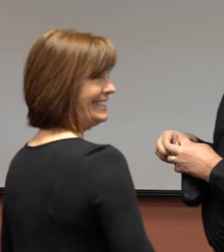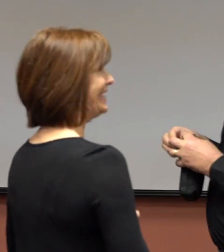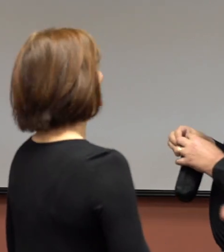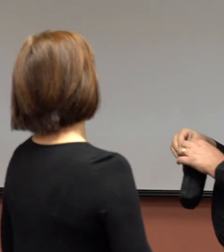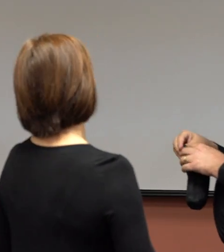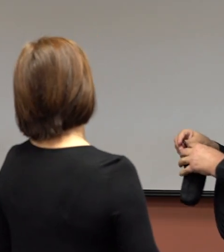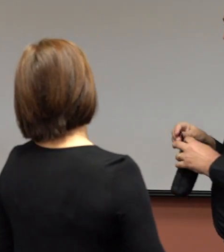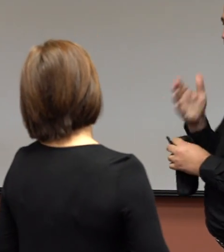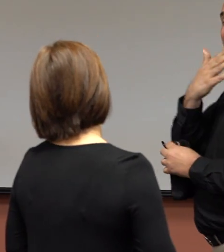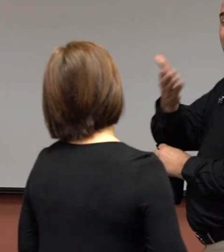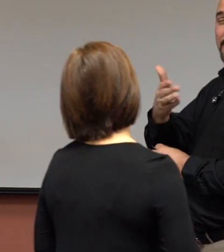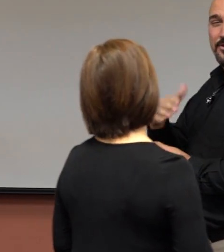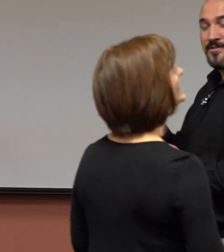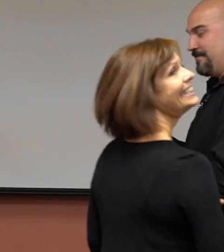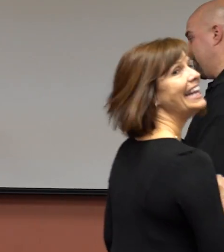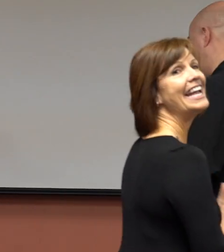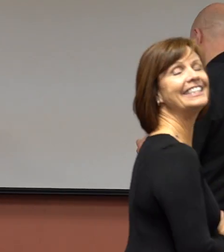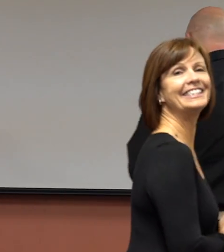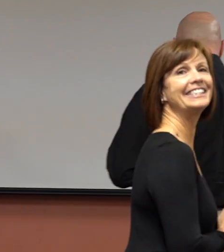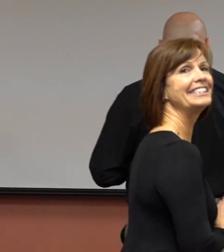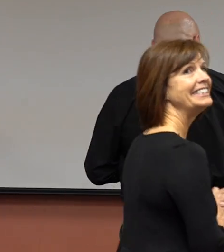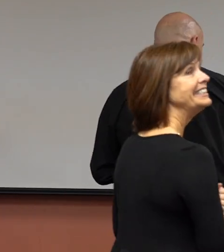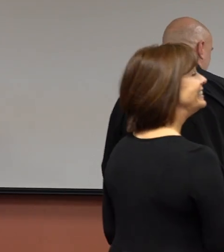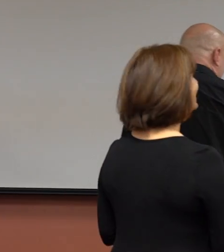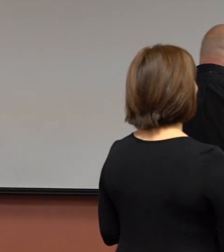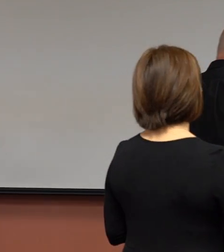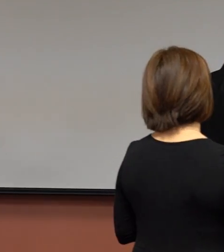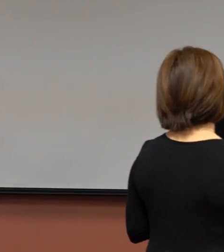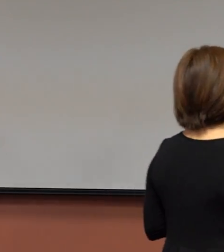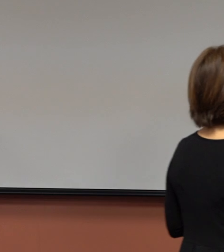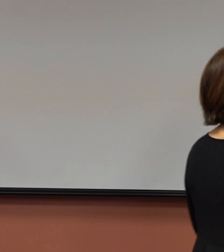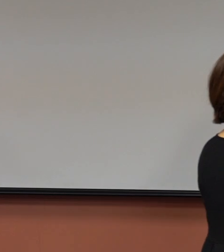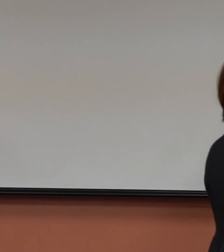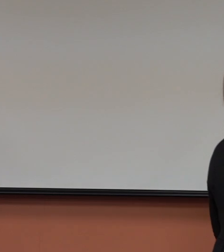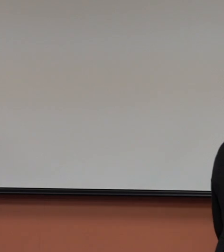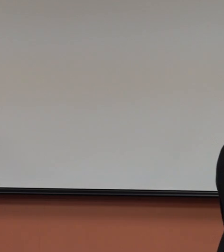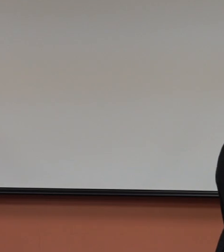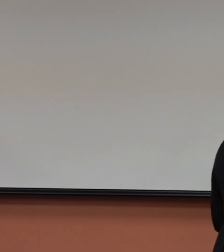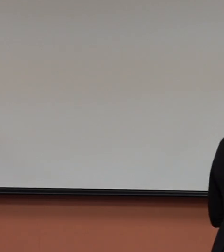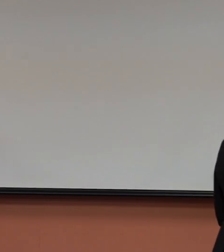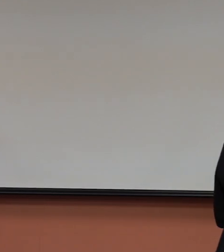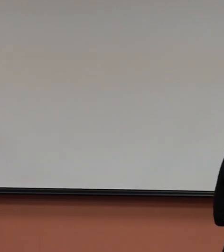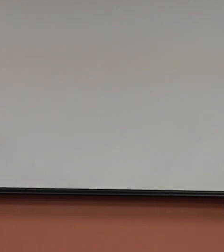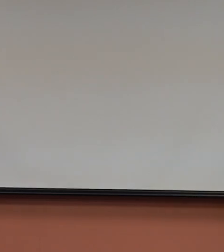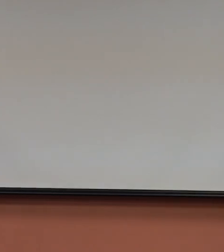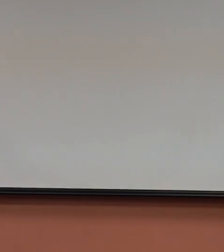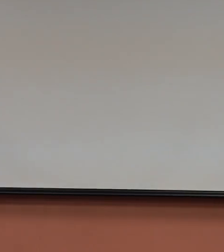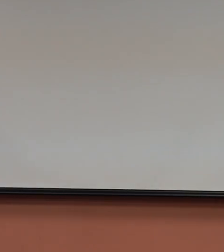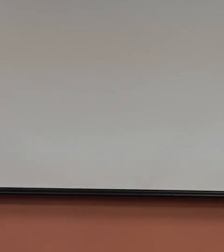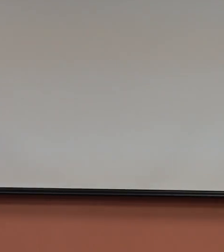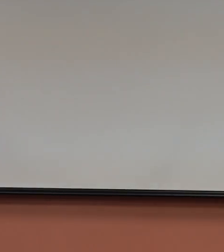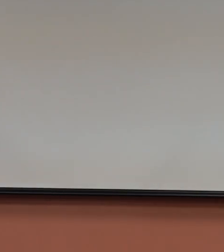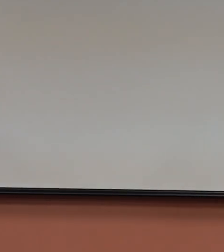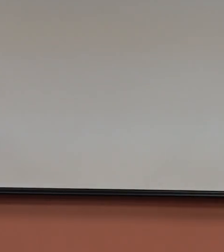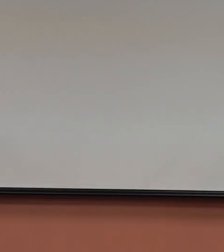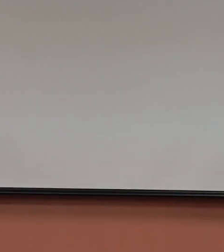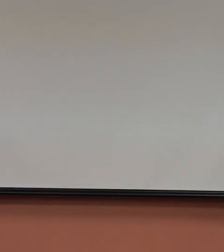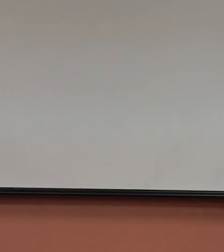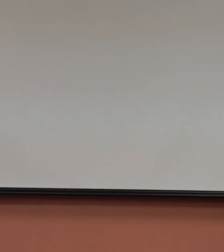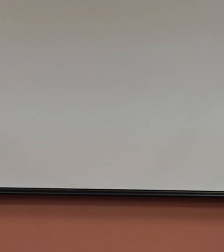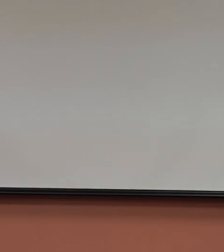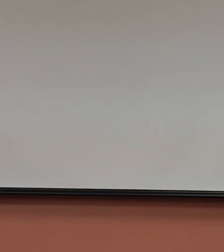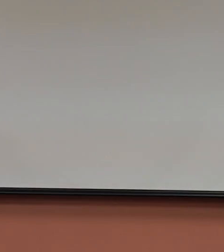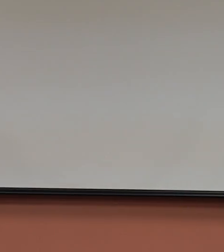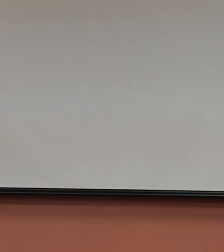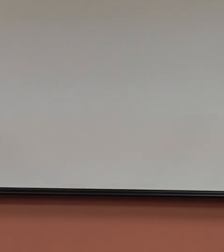Well, I've had a couple that came in and had their own order, Right. but we don't have one of those. The other thing you can do is just take